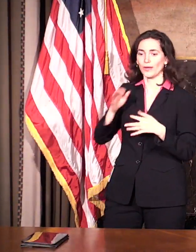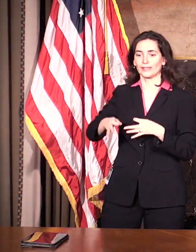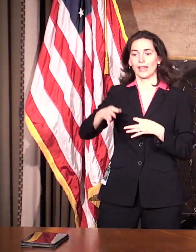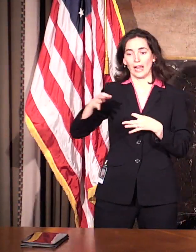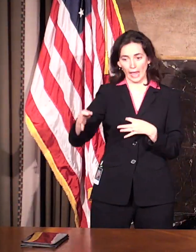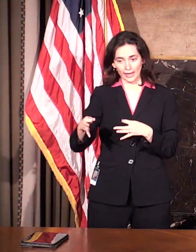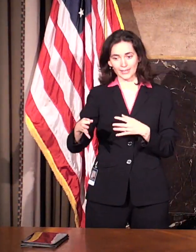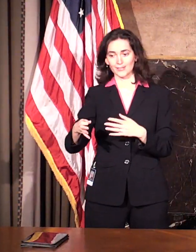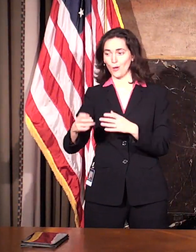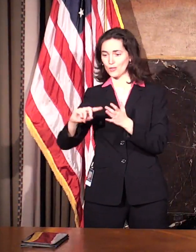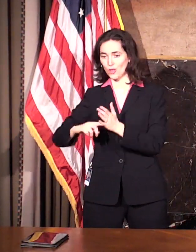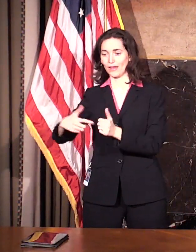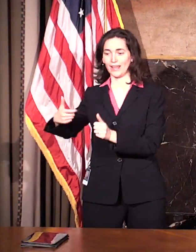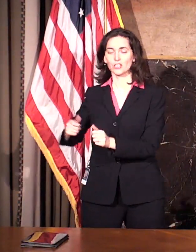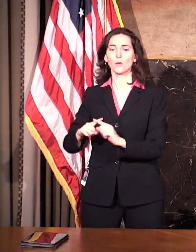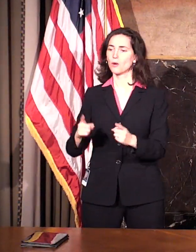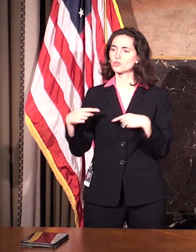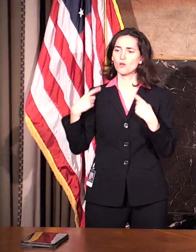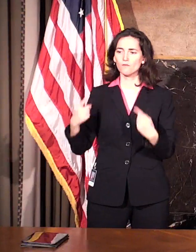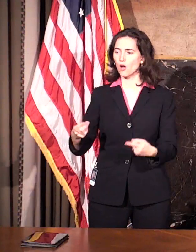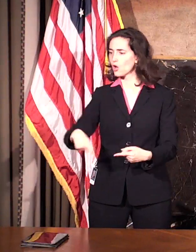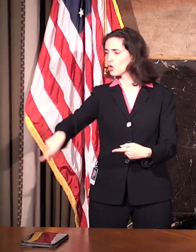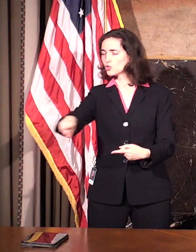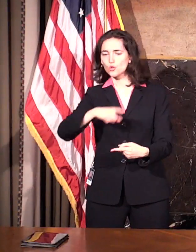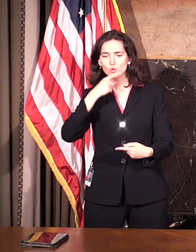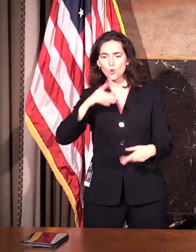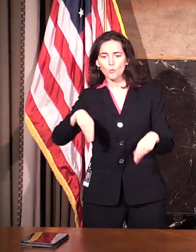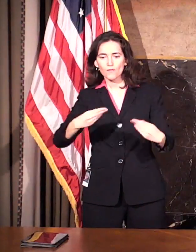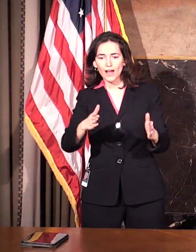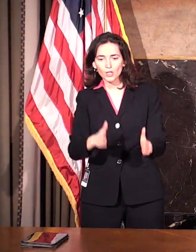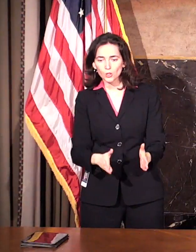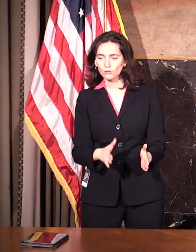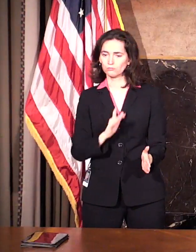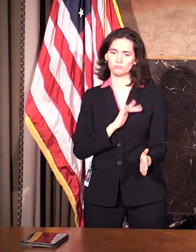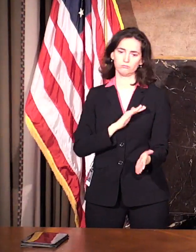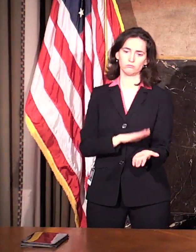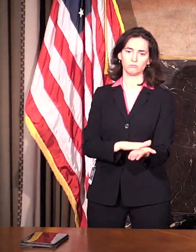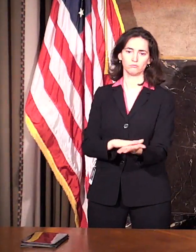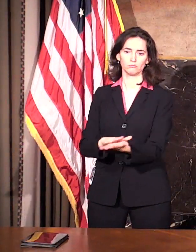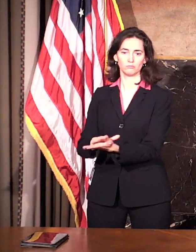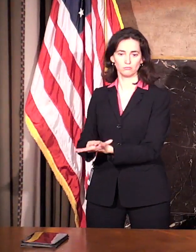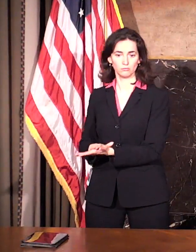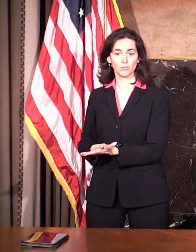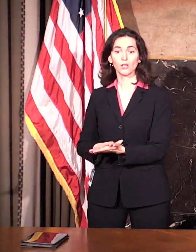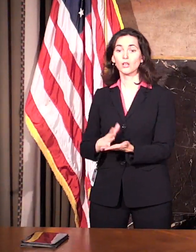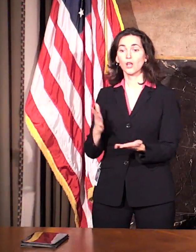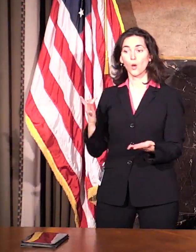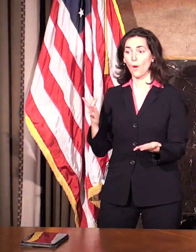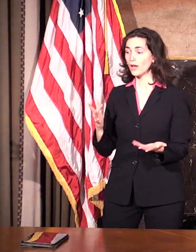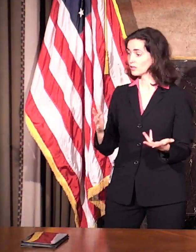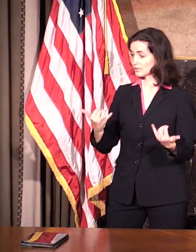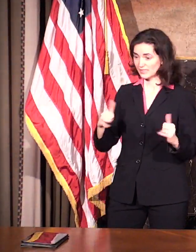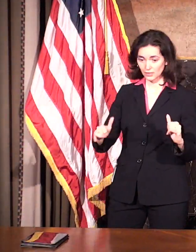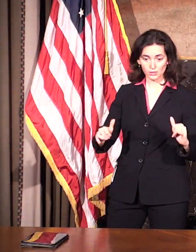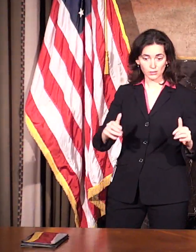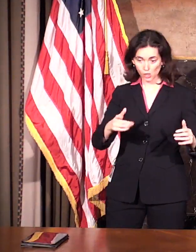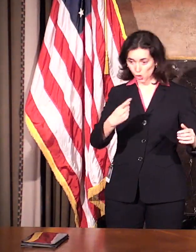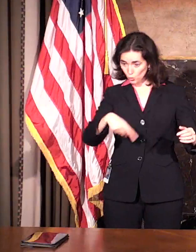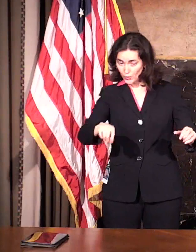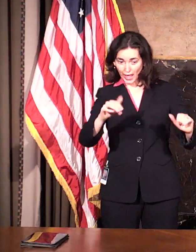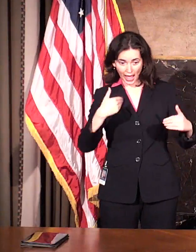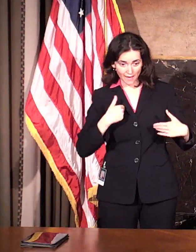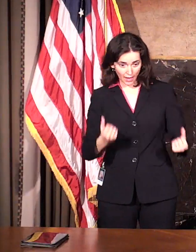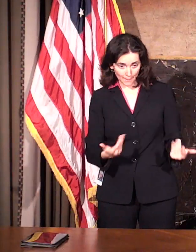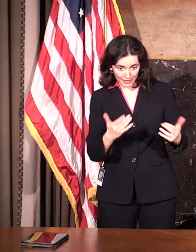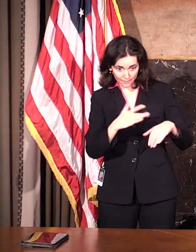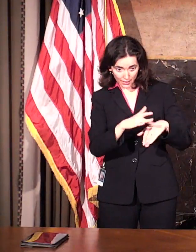our providers are going to do a really good job because we still, we still have unmet capacity to deliver. We're still in a